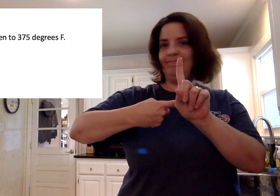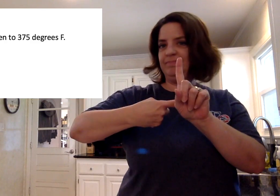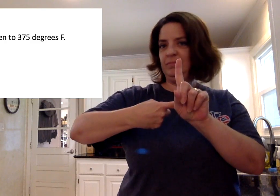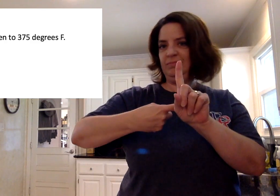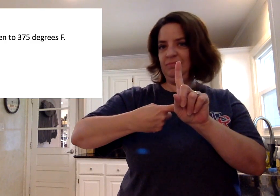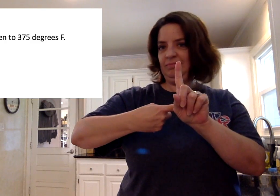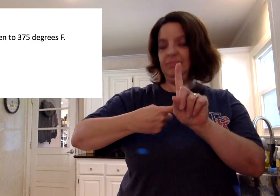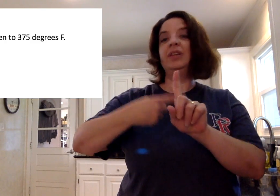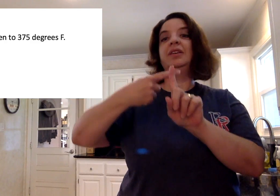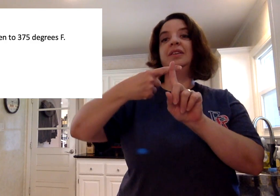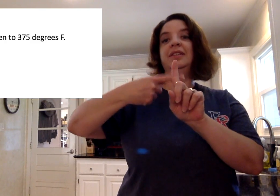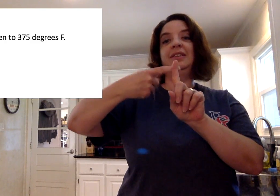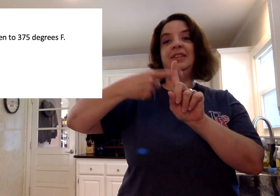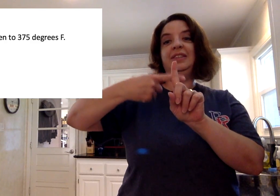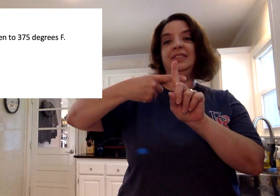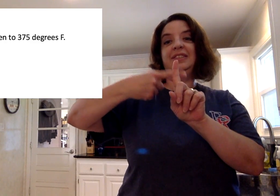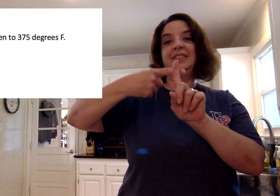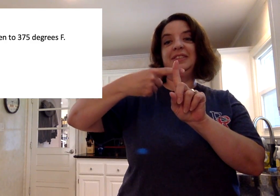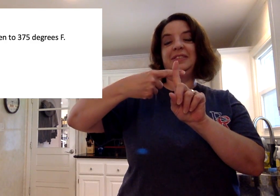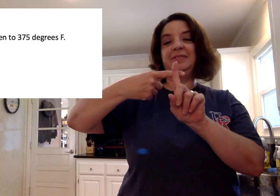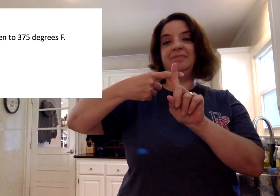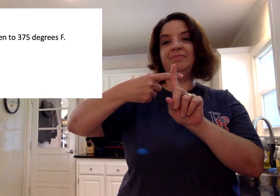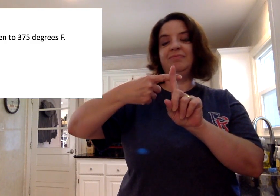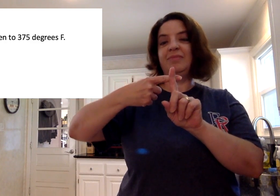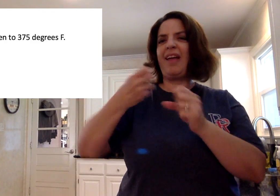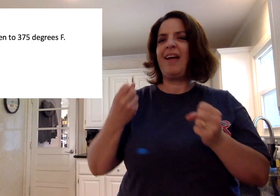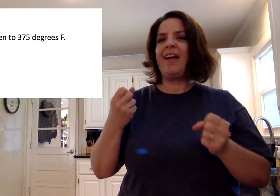not month, temperature. See how the movement changes?